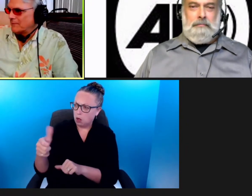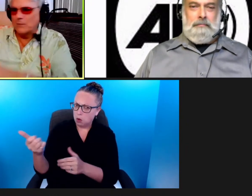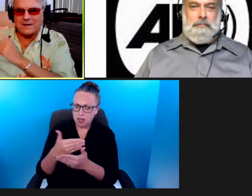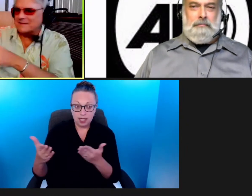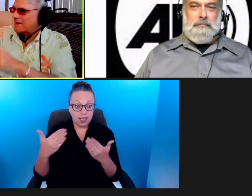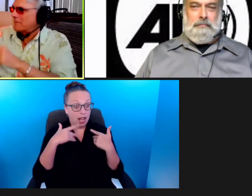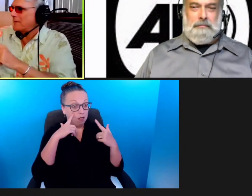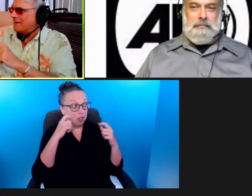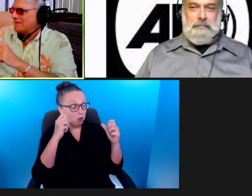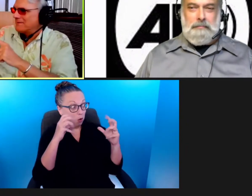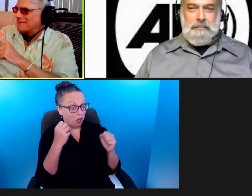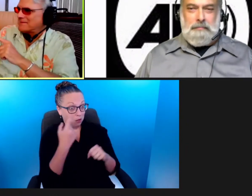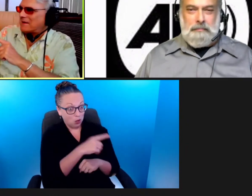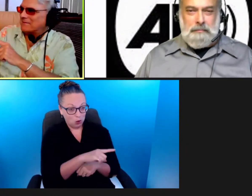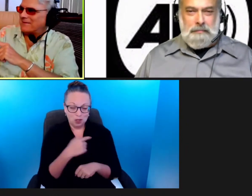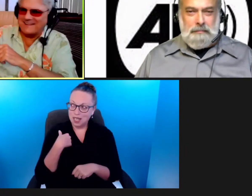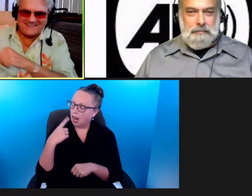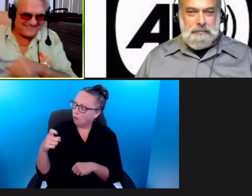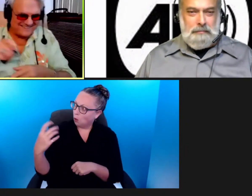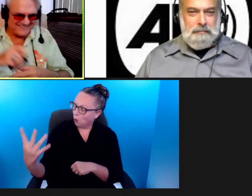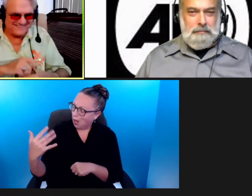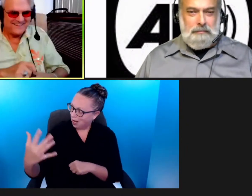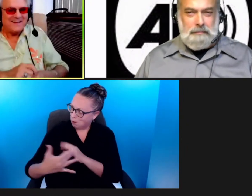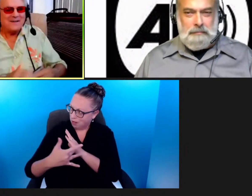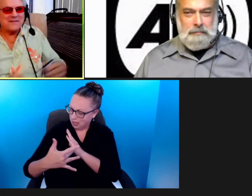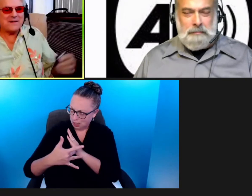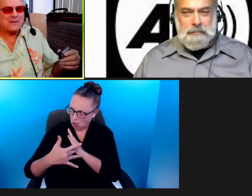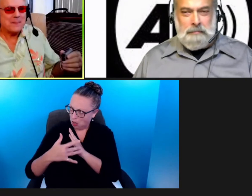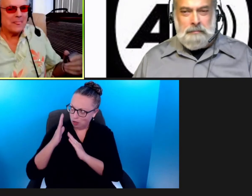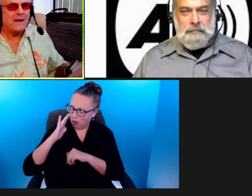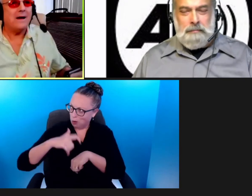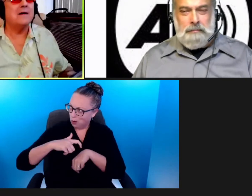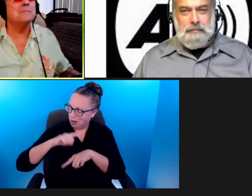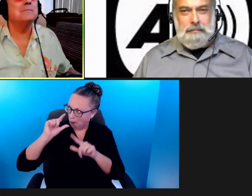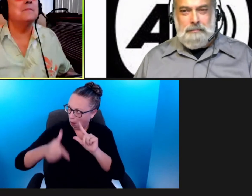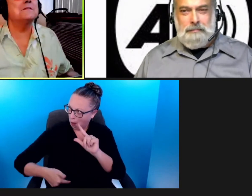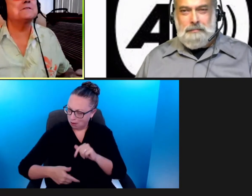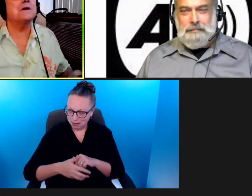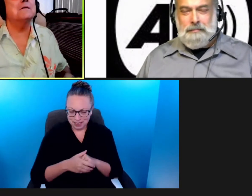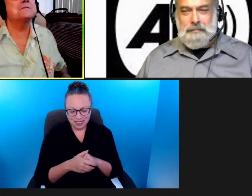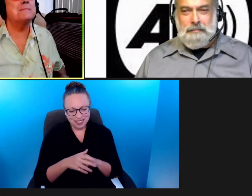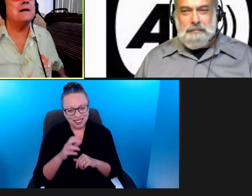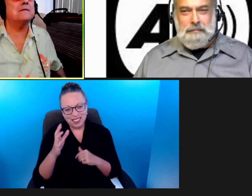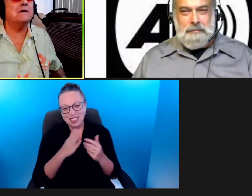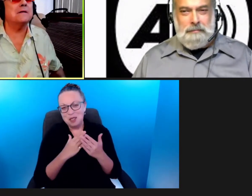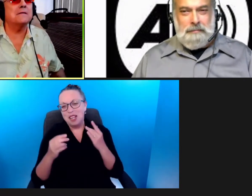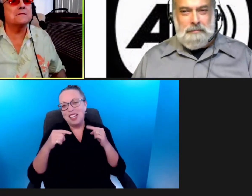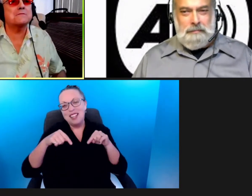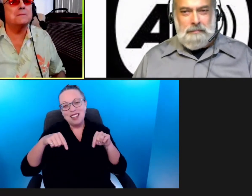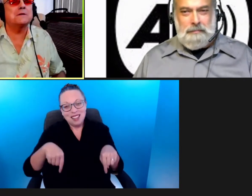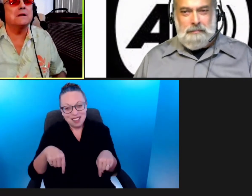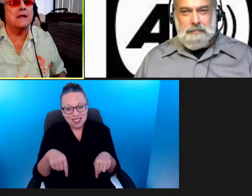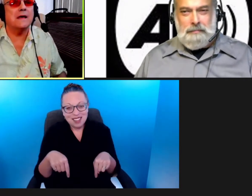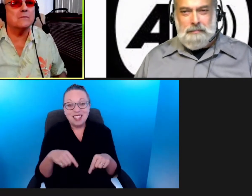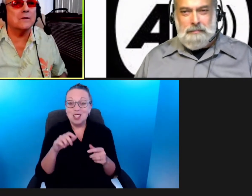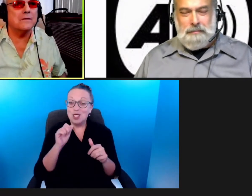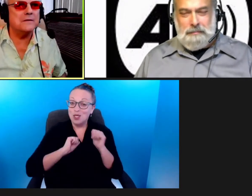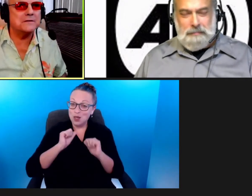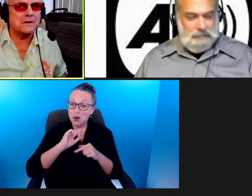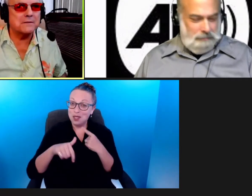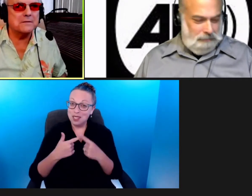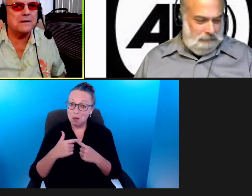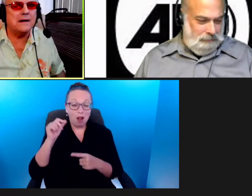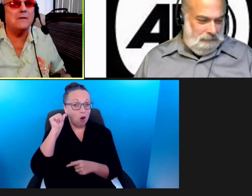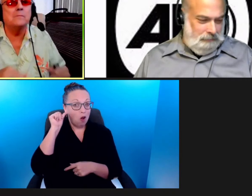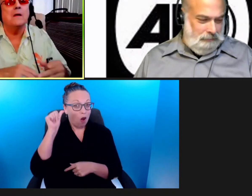you. Well, it's got to wait. Okay. It's got to wait. Okay. This show is about audio description, and we're going